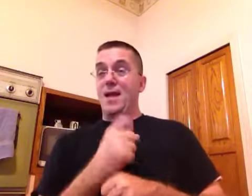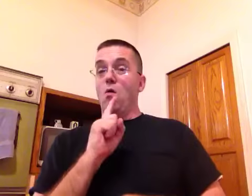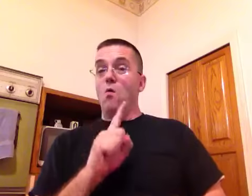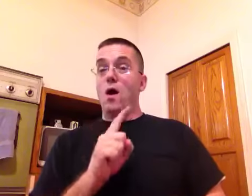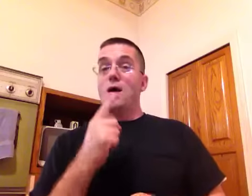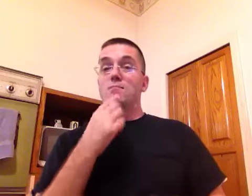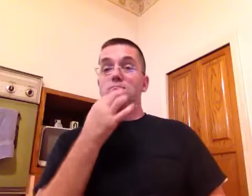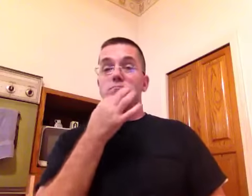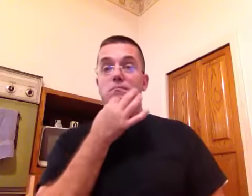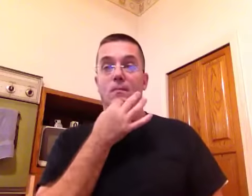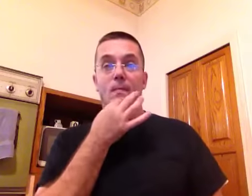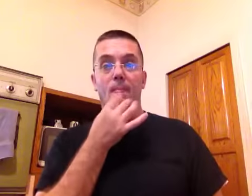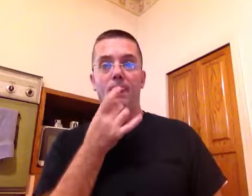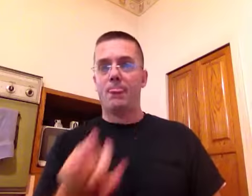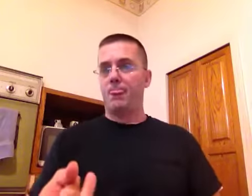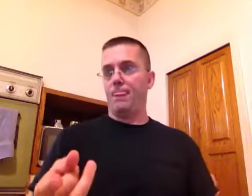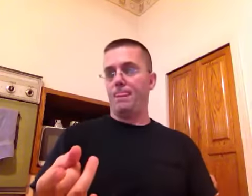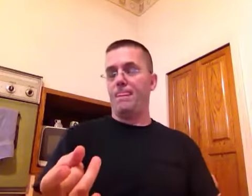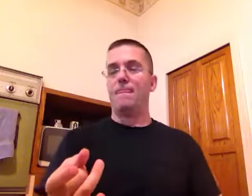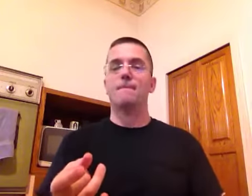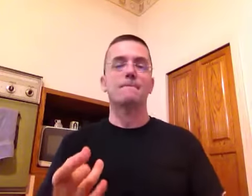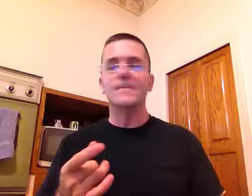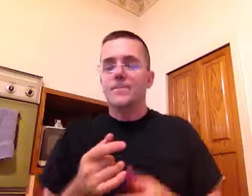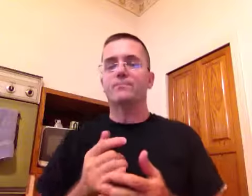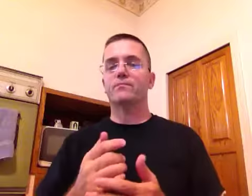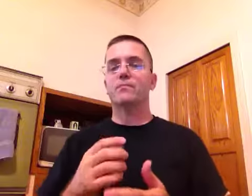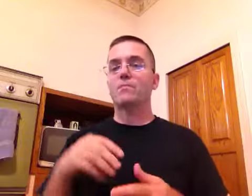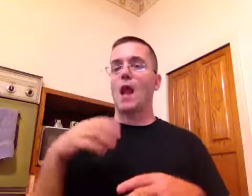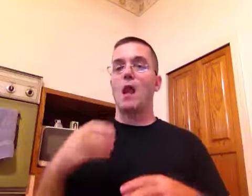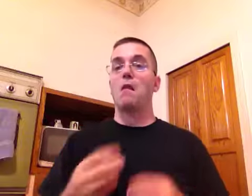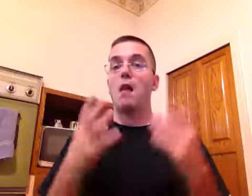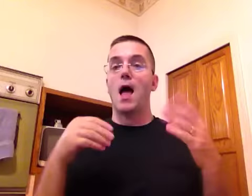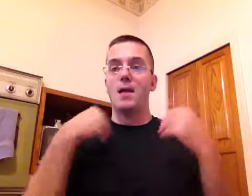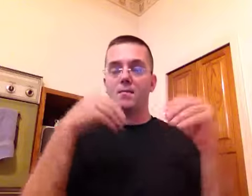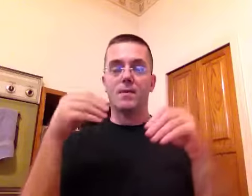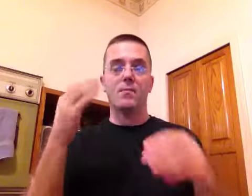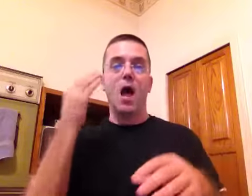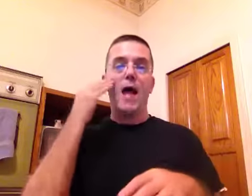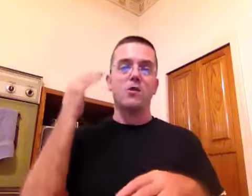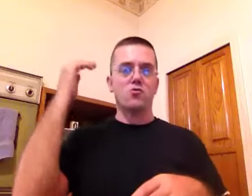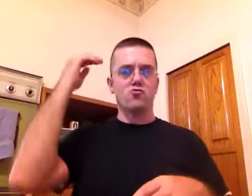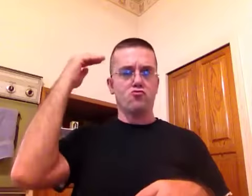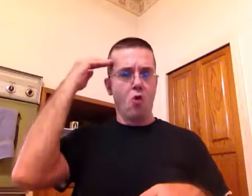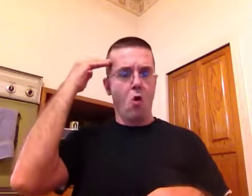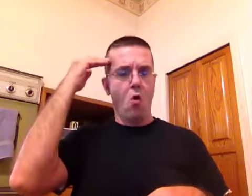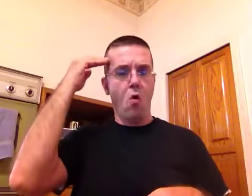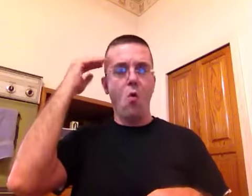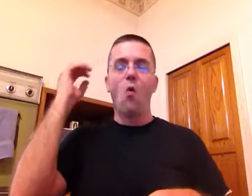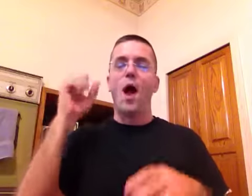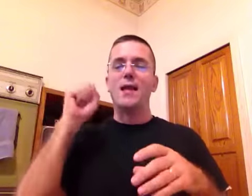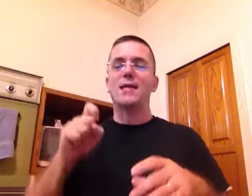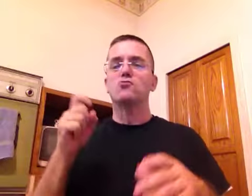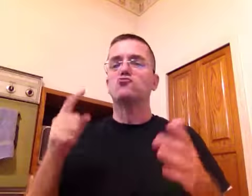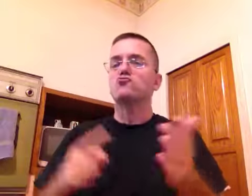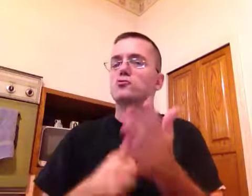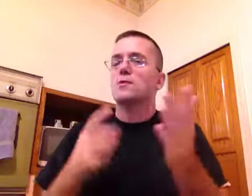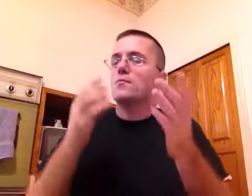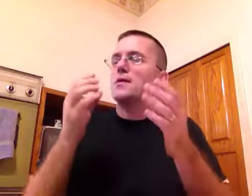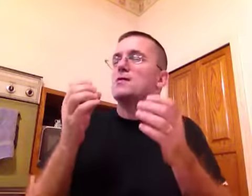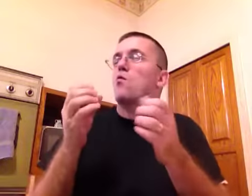a huge seller that I know that I need to do something with it, but I just don't know how to go about it